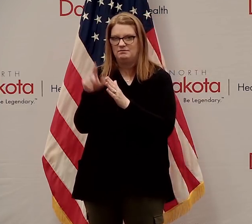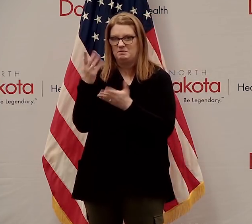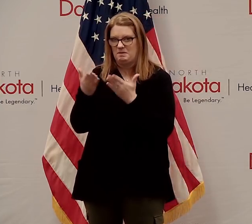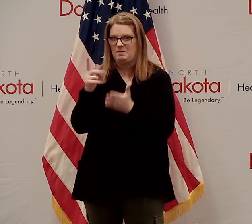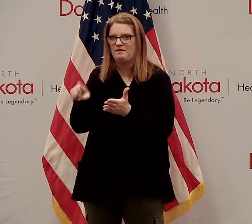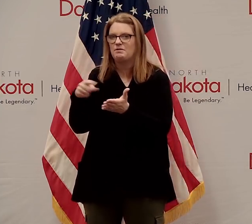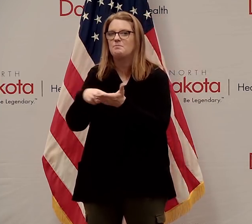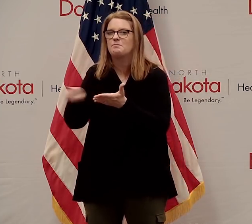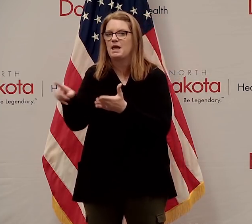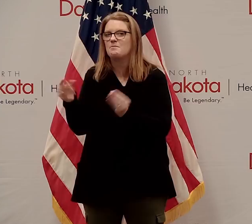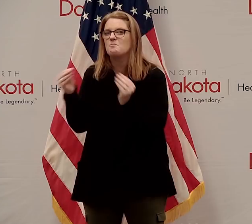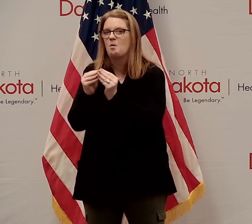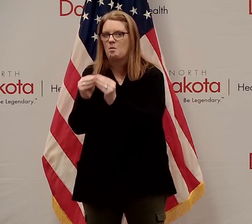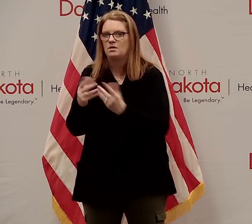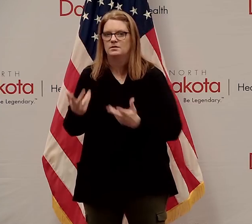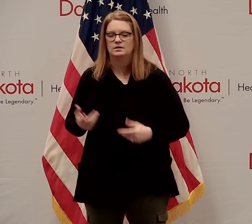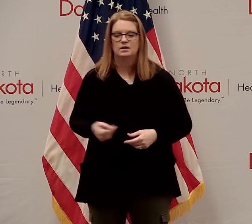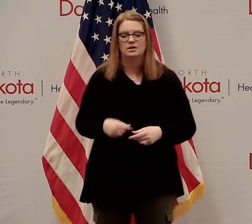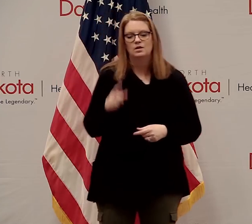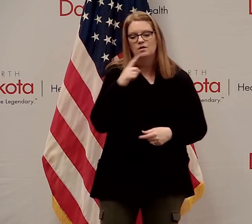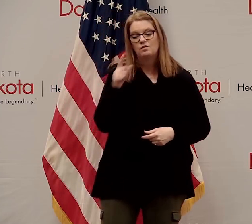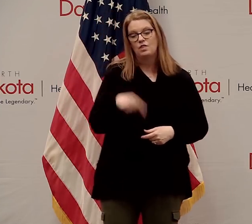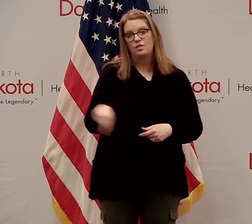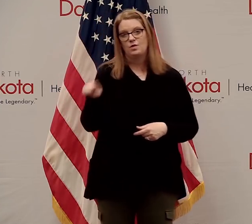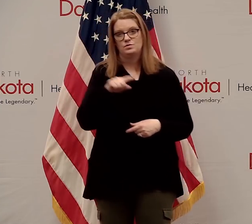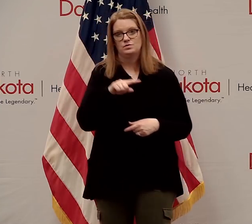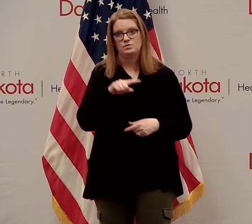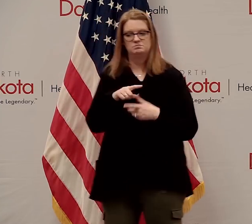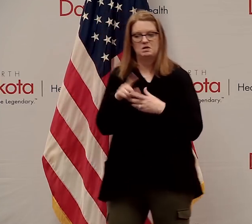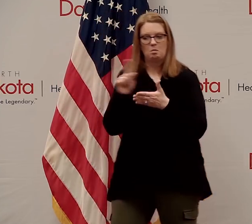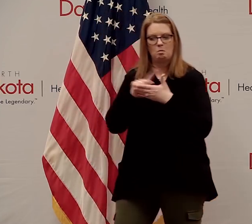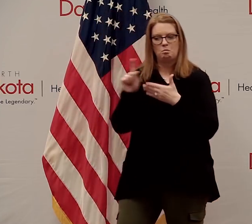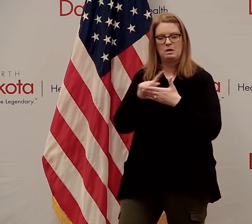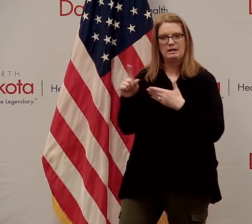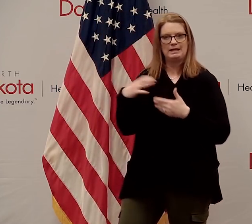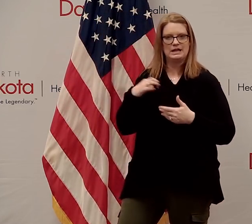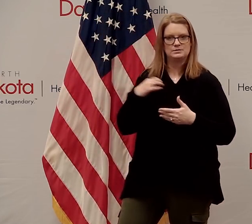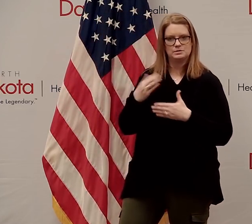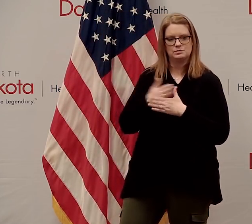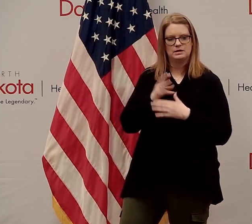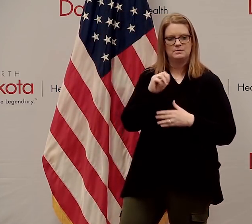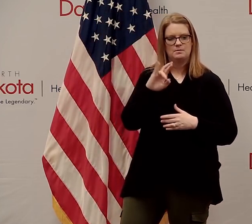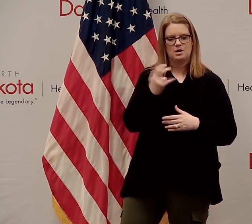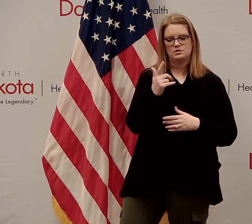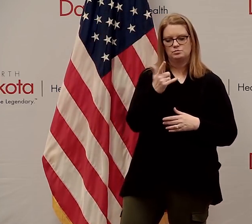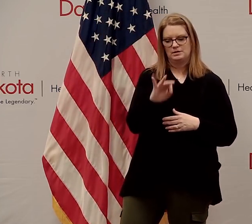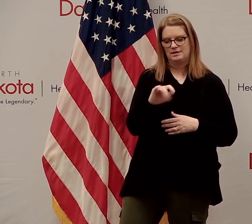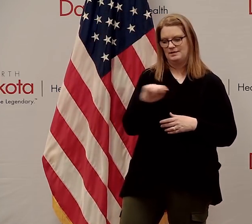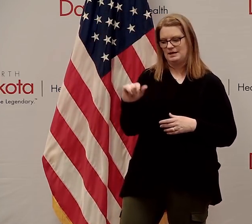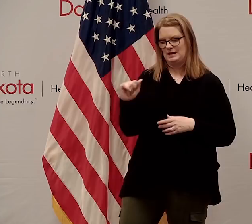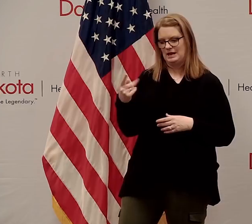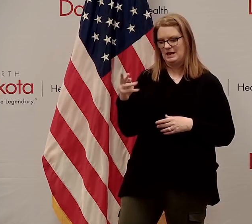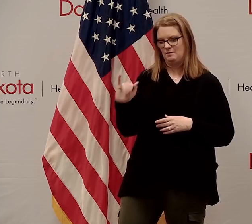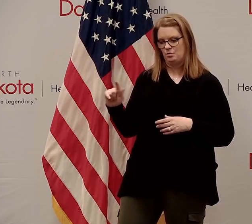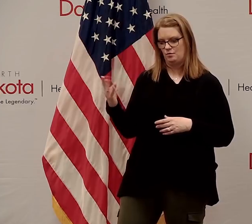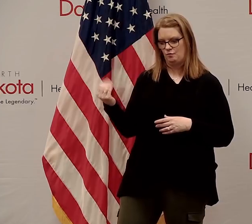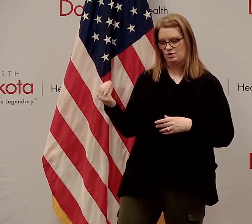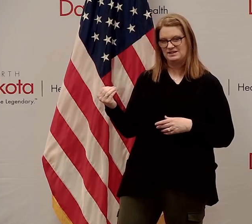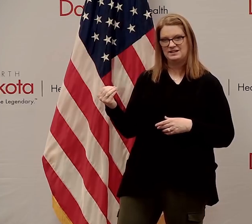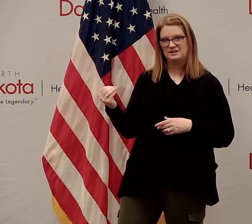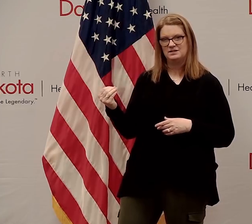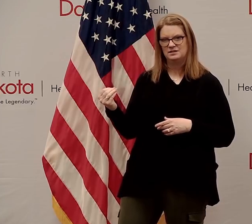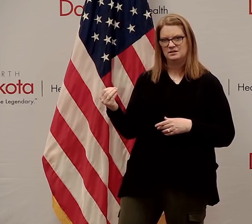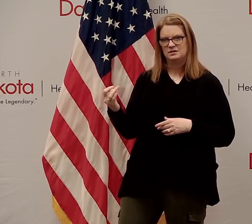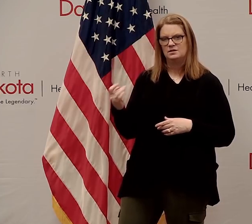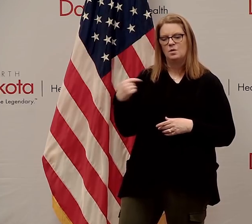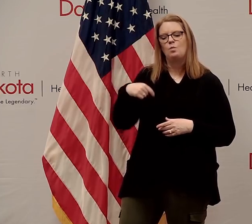income. For those North Dakotans who were certified their weekly eligibility between March 29th and April 14th, we are still